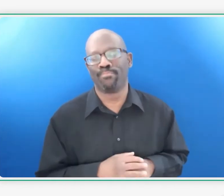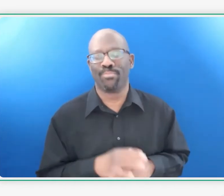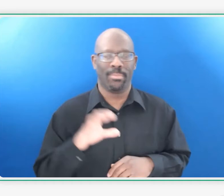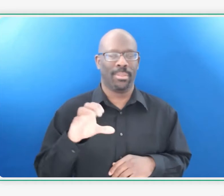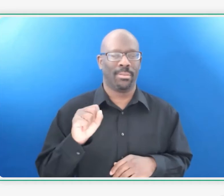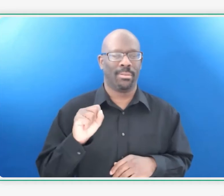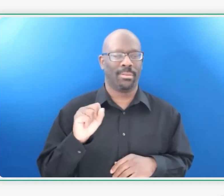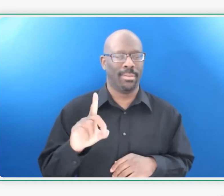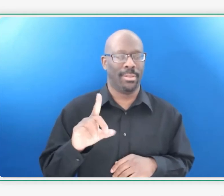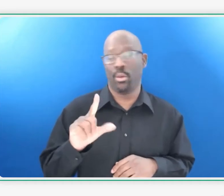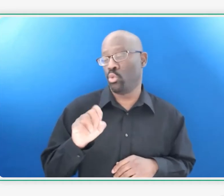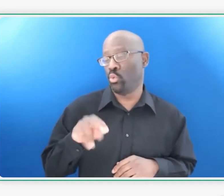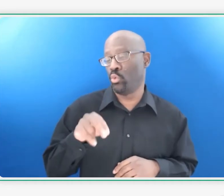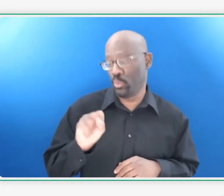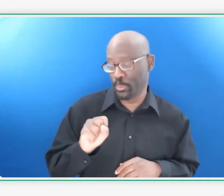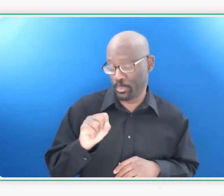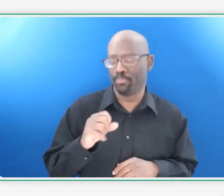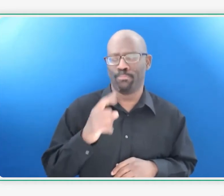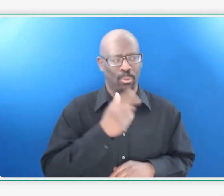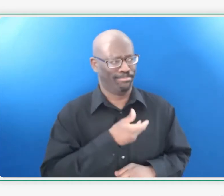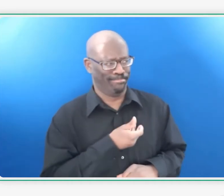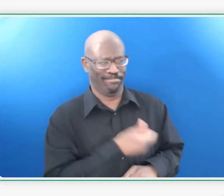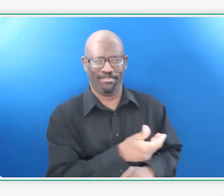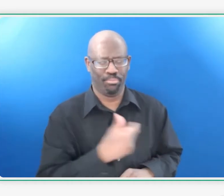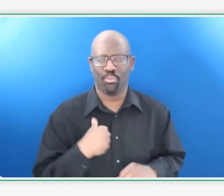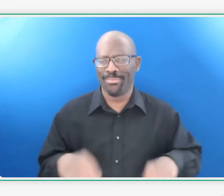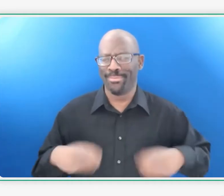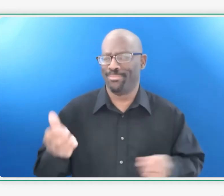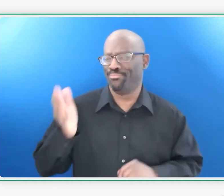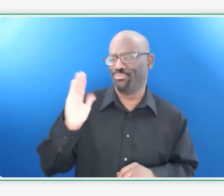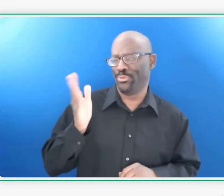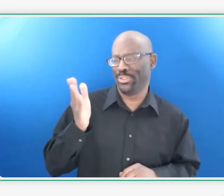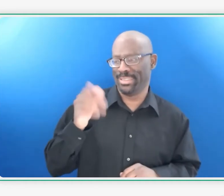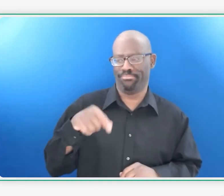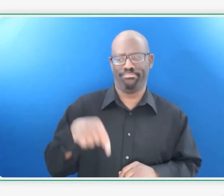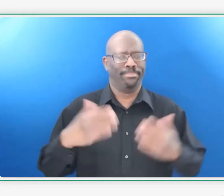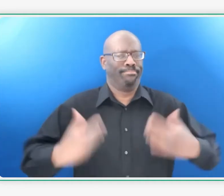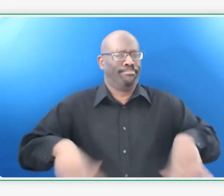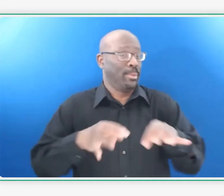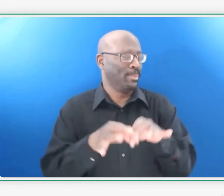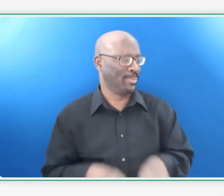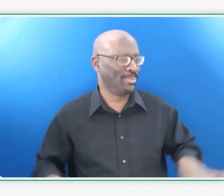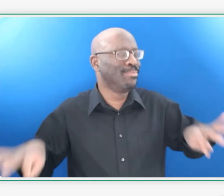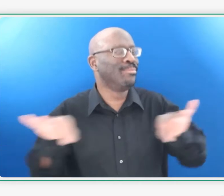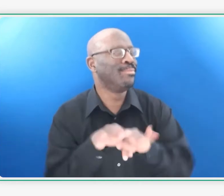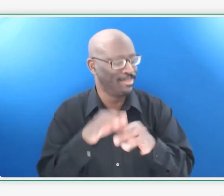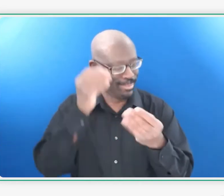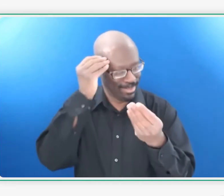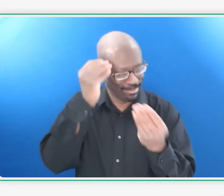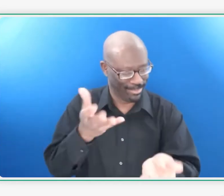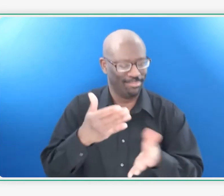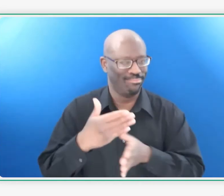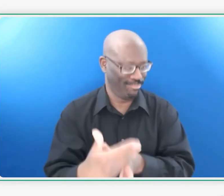Hello. First off, I want to give a huge thank you to CSD Learns for inviting me to give